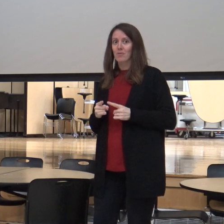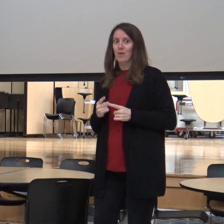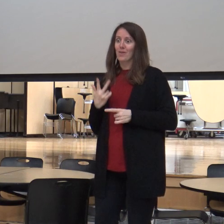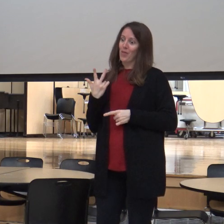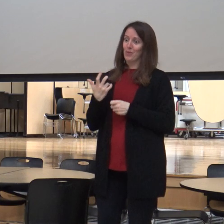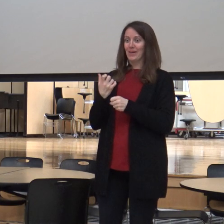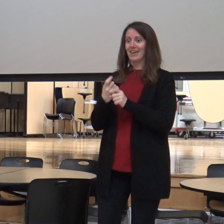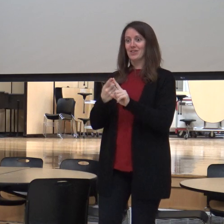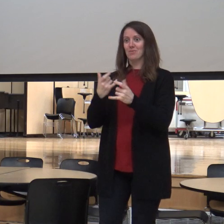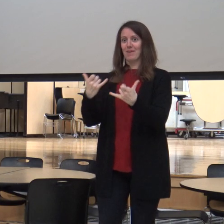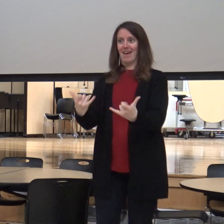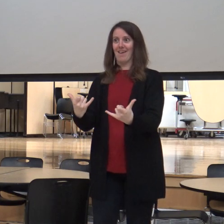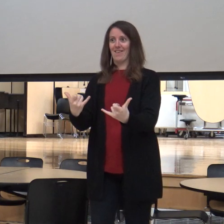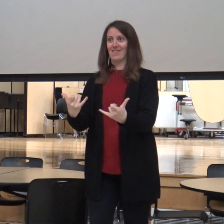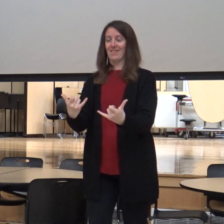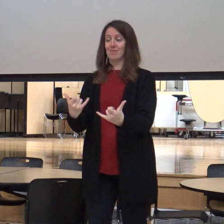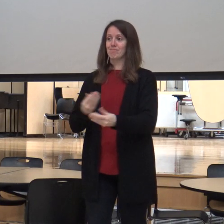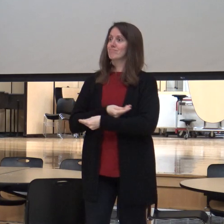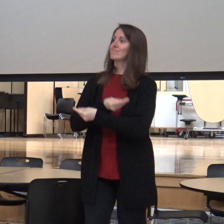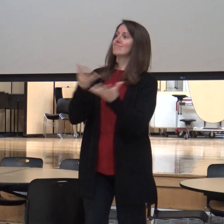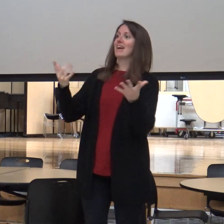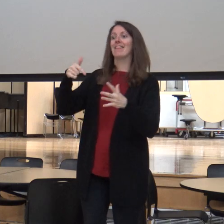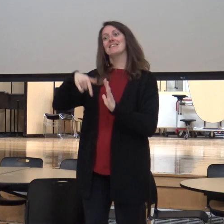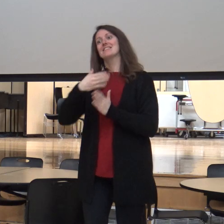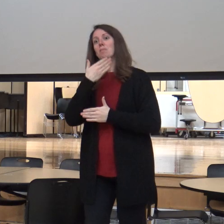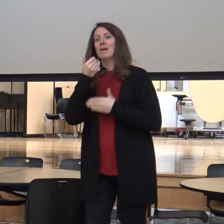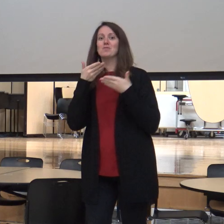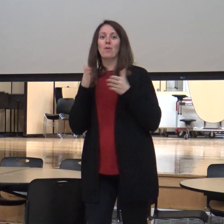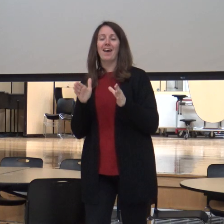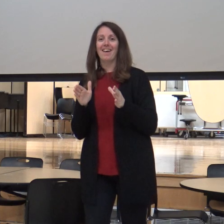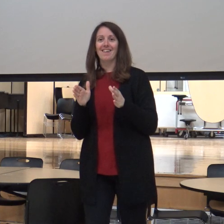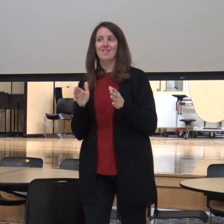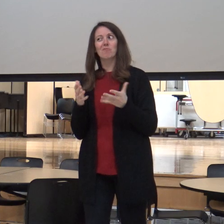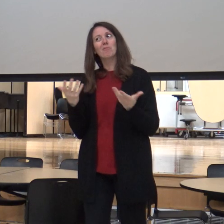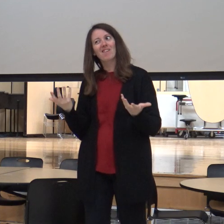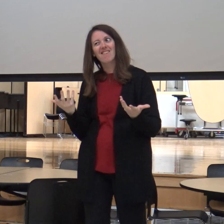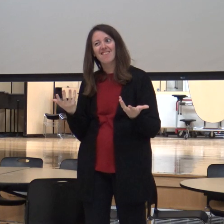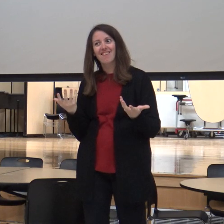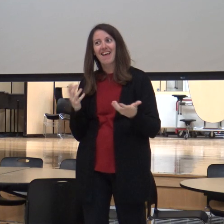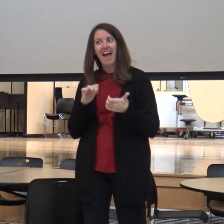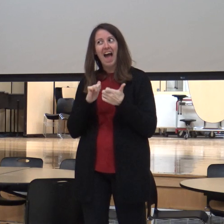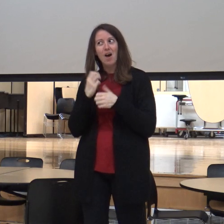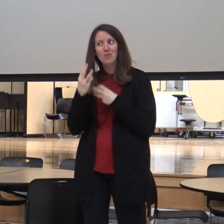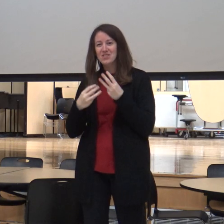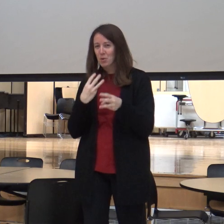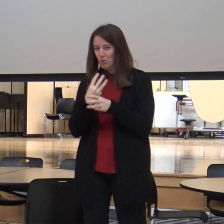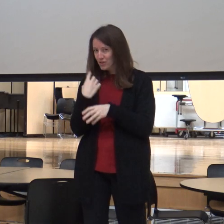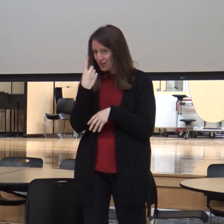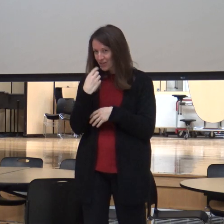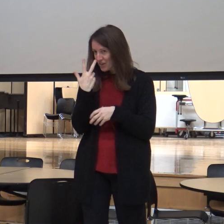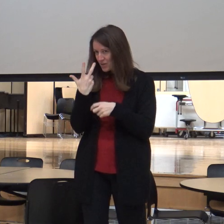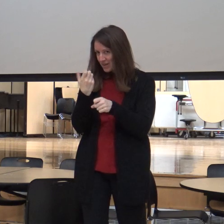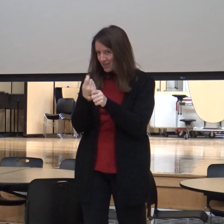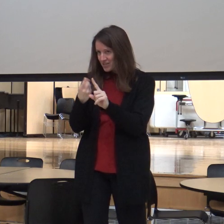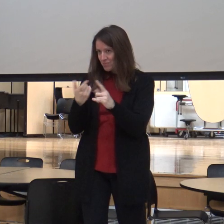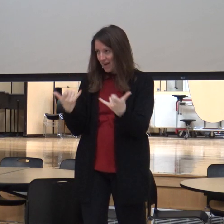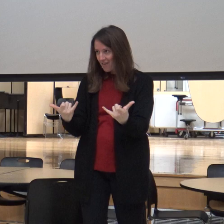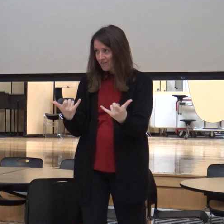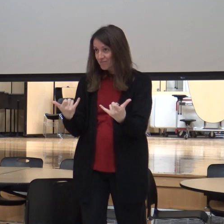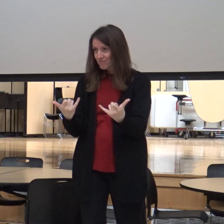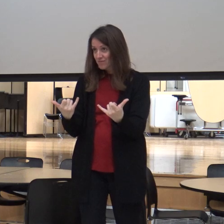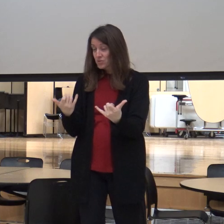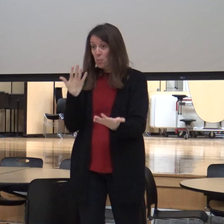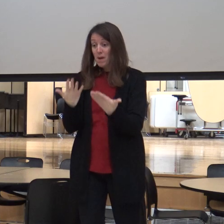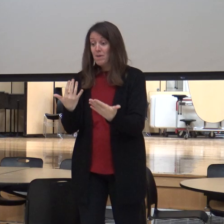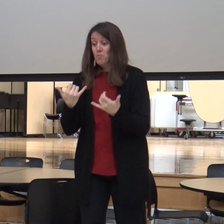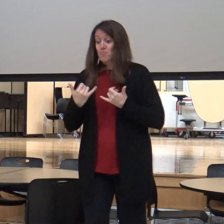3 years from now, what's our world going to look like? I don't know, but it's probably going to be different. Right? So that best practice might be better than what we had, but is it set for